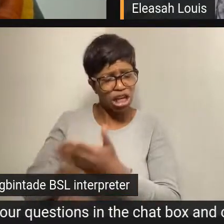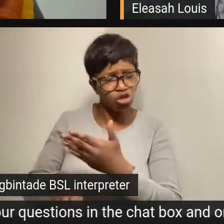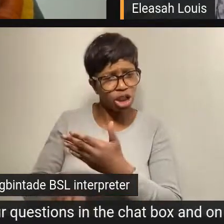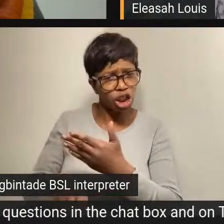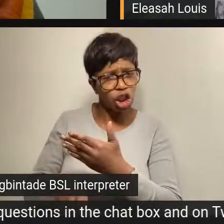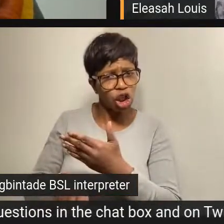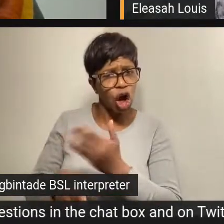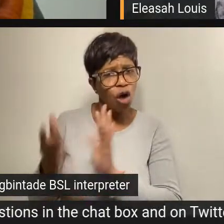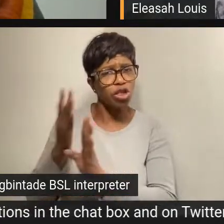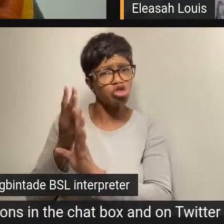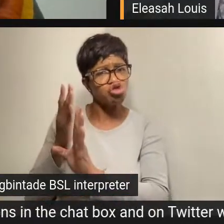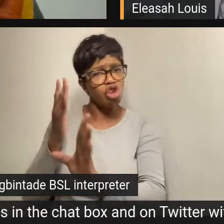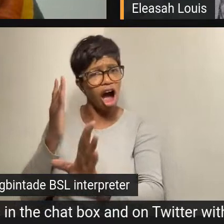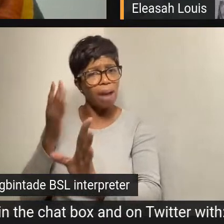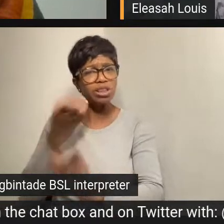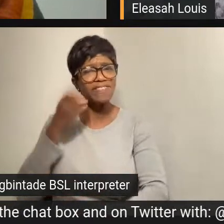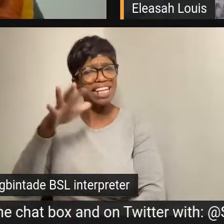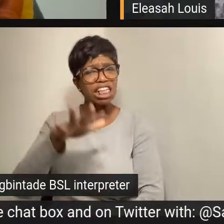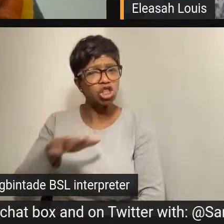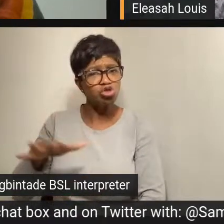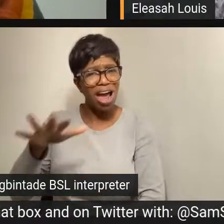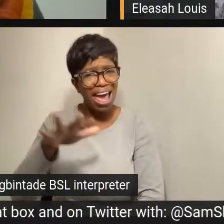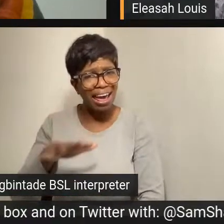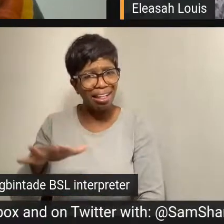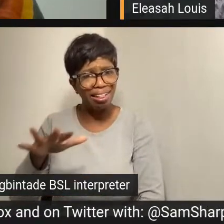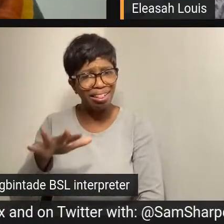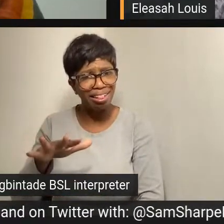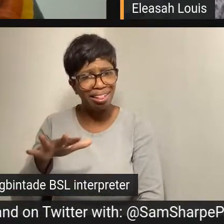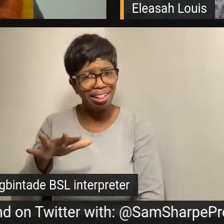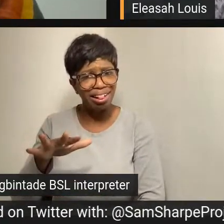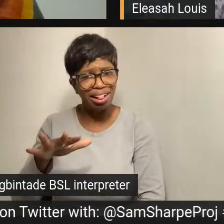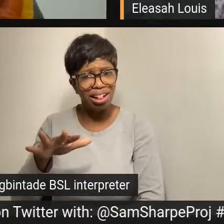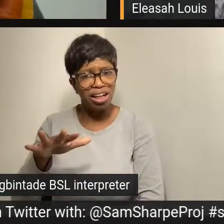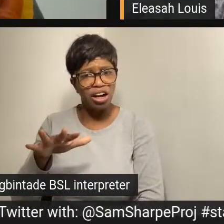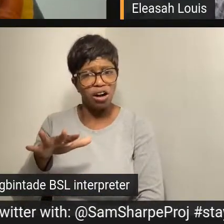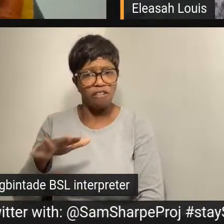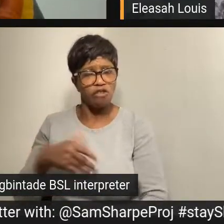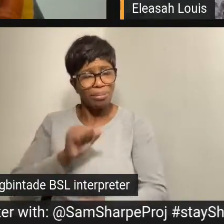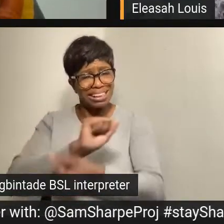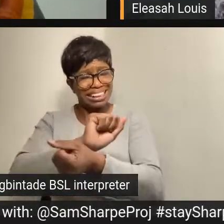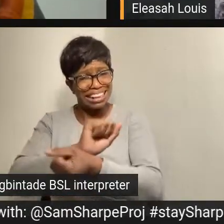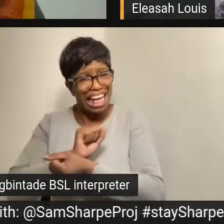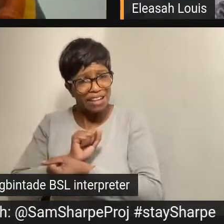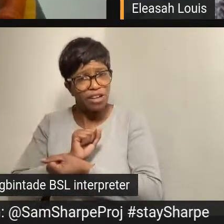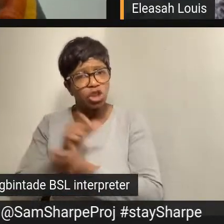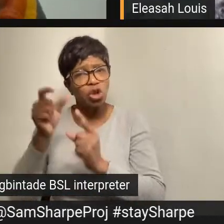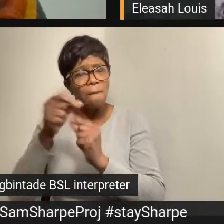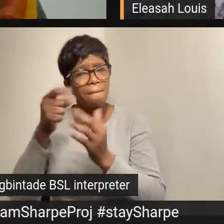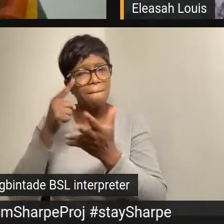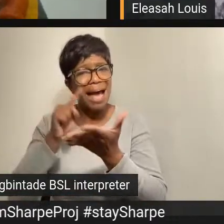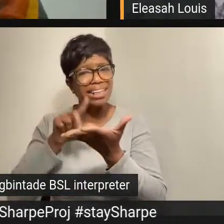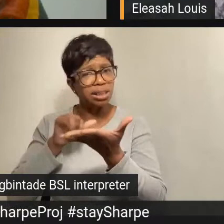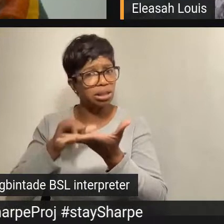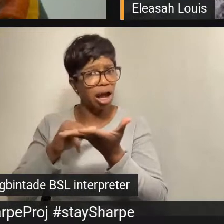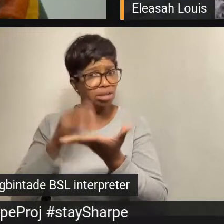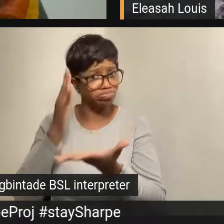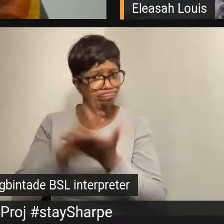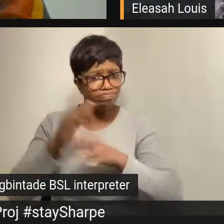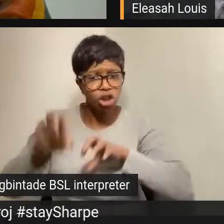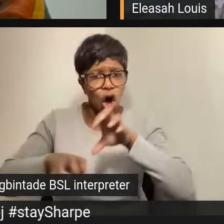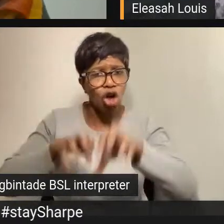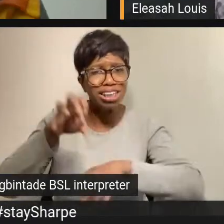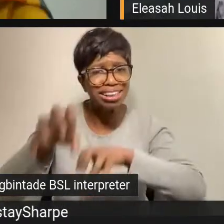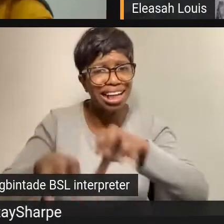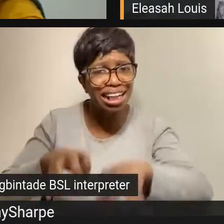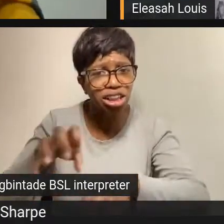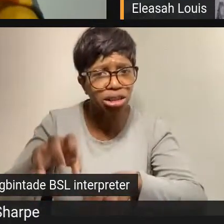escaping from slavery into Palestine was colonization? What lessons to learn from Israel's